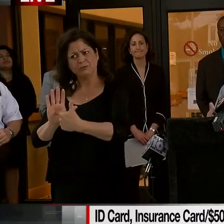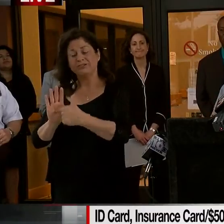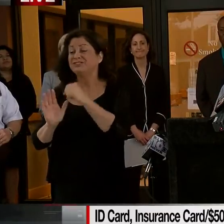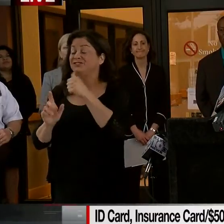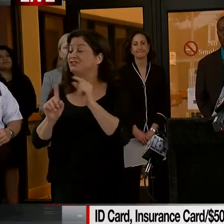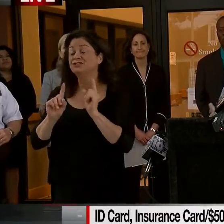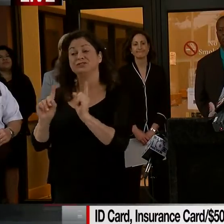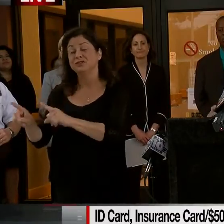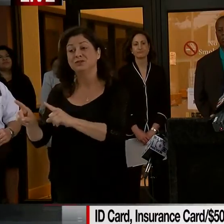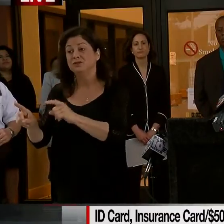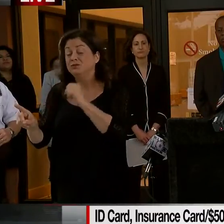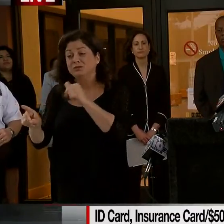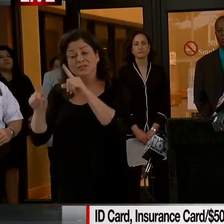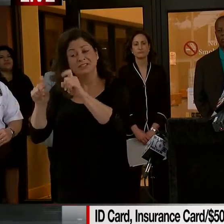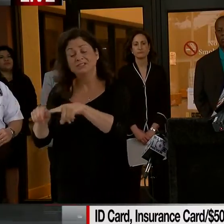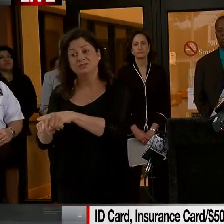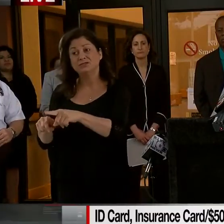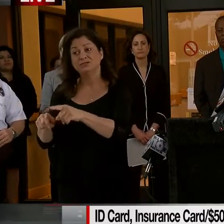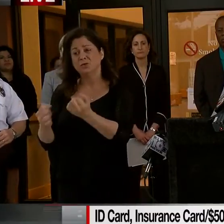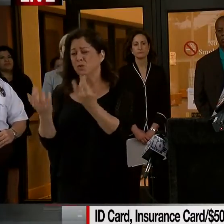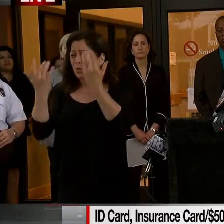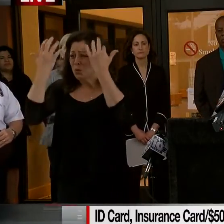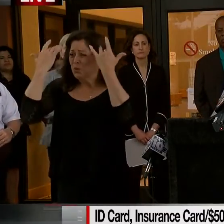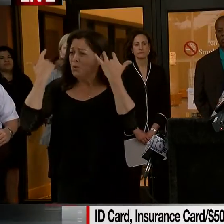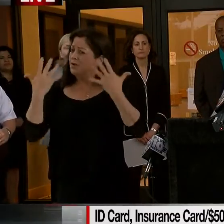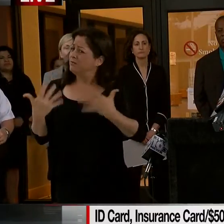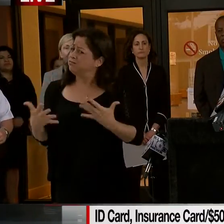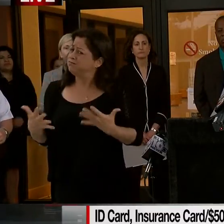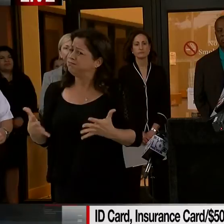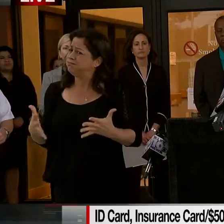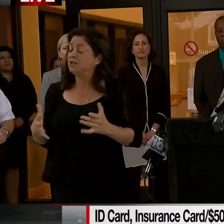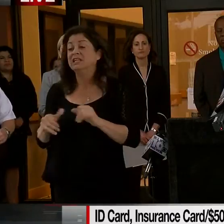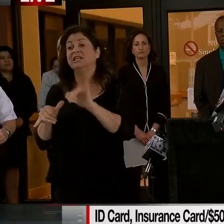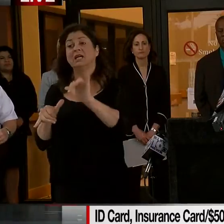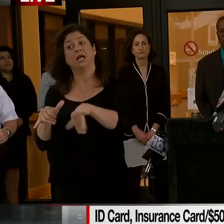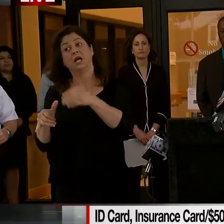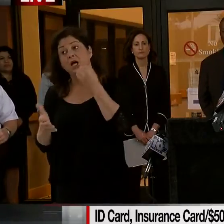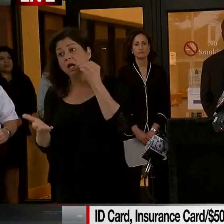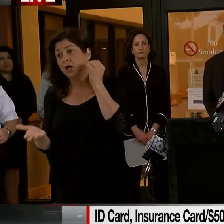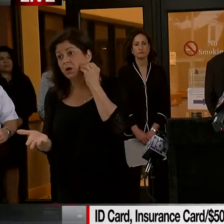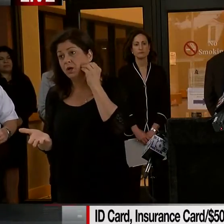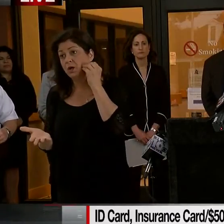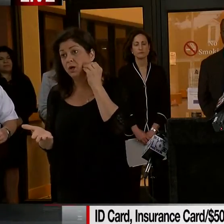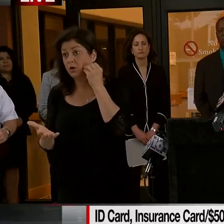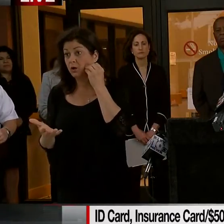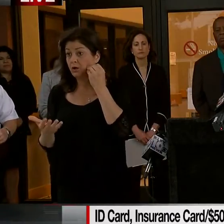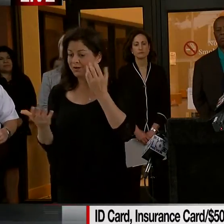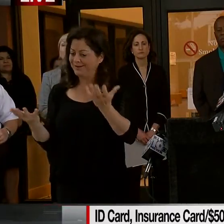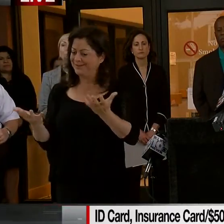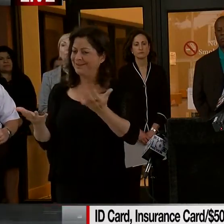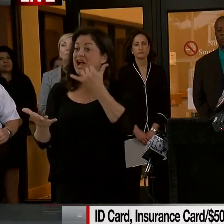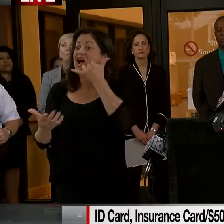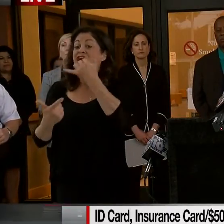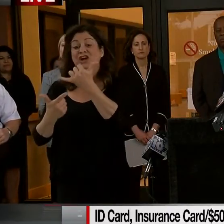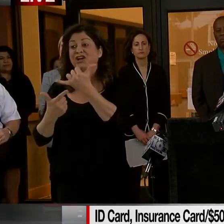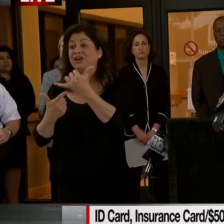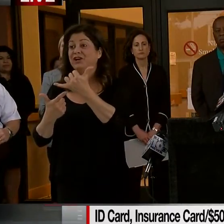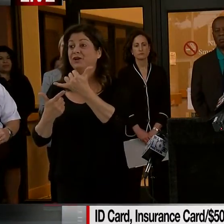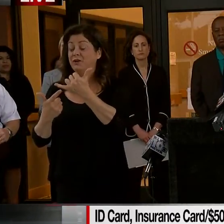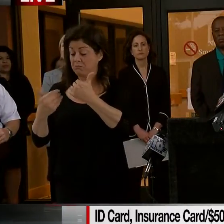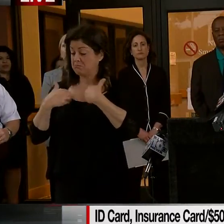tested. So please stay home. We've set up that call center, again, staffed with medical professionals that